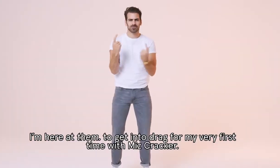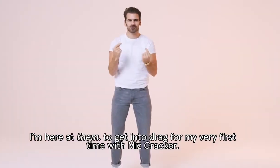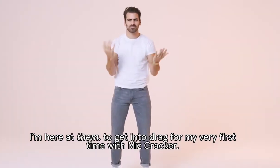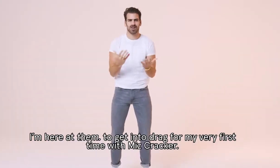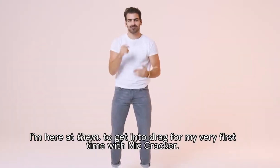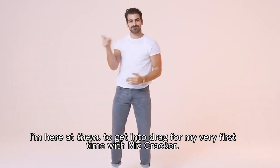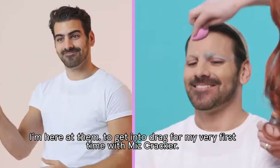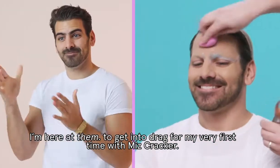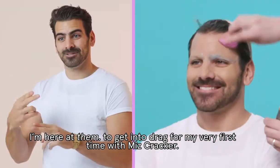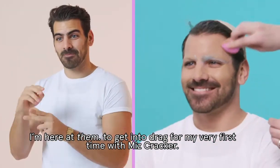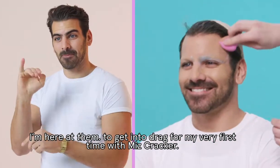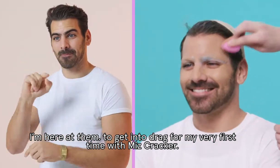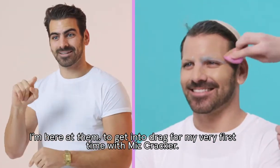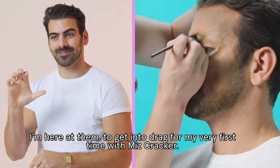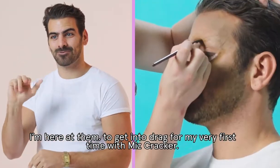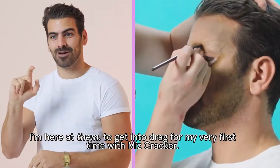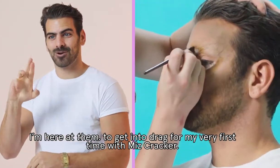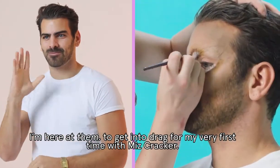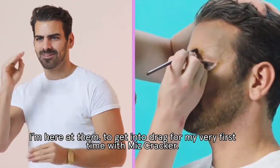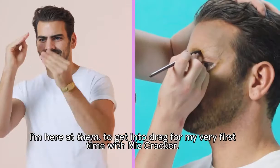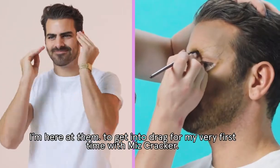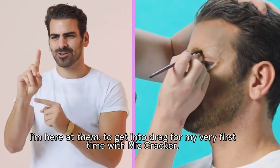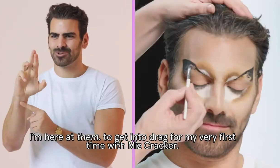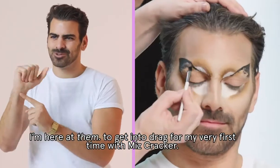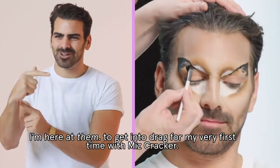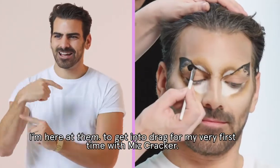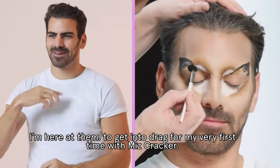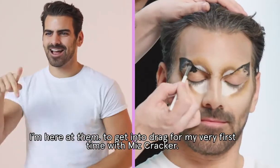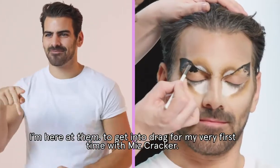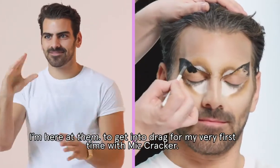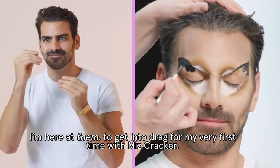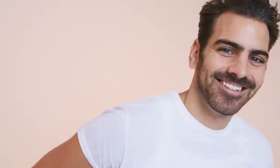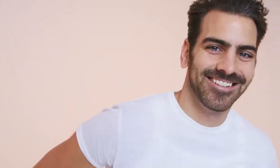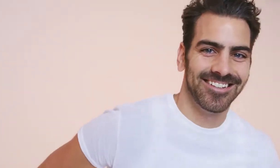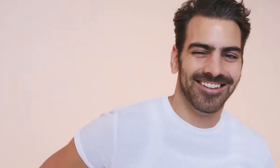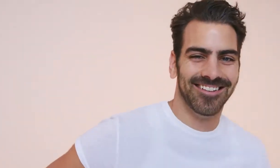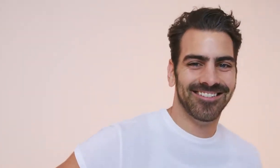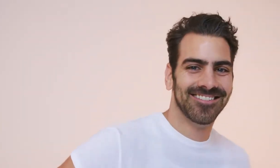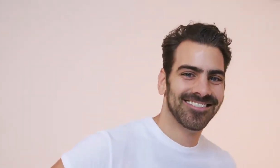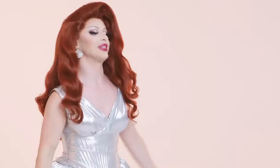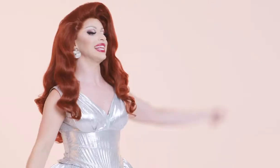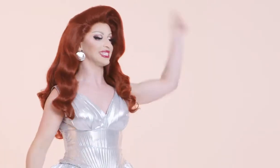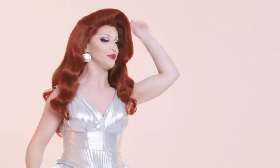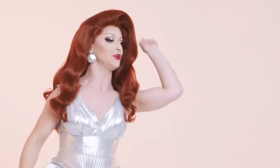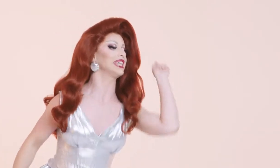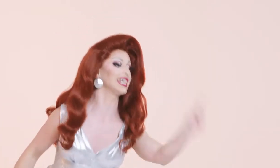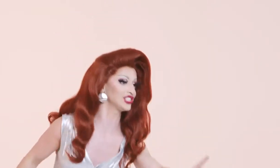at Them to get into drag for my very first time with Ms. Cracker. He's an incredible person, but that doesn't mean we can't